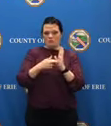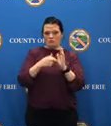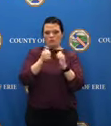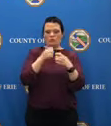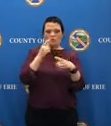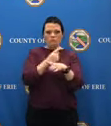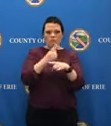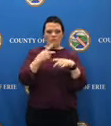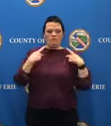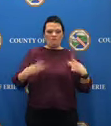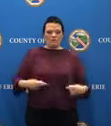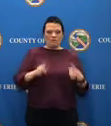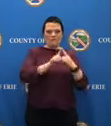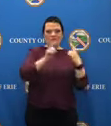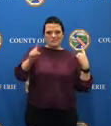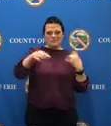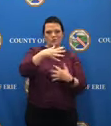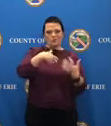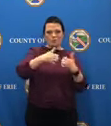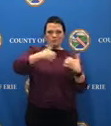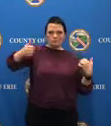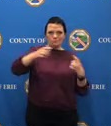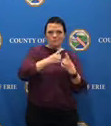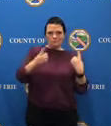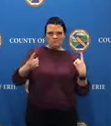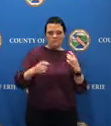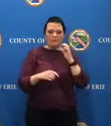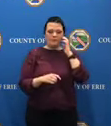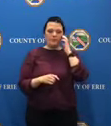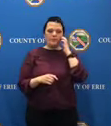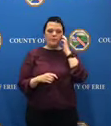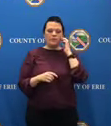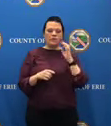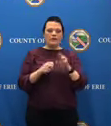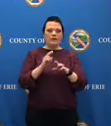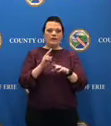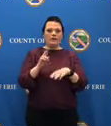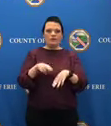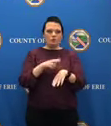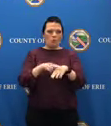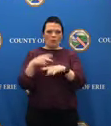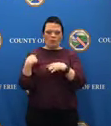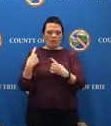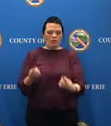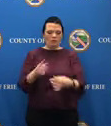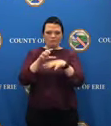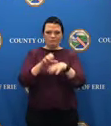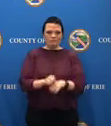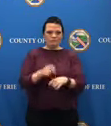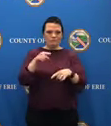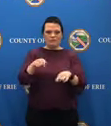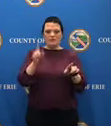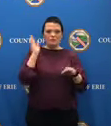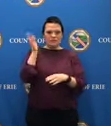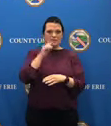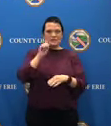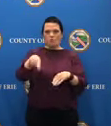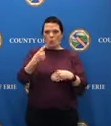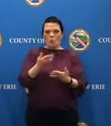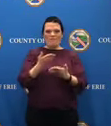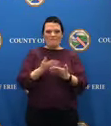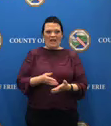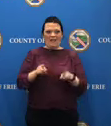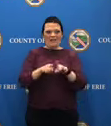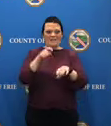proper physical distancing, proper social distancing. As usual, this presentation is only as valid as the time in which it was